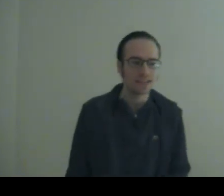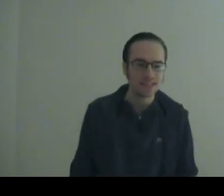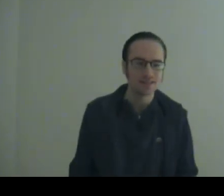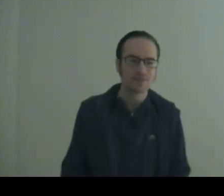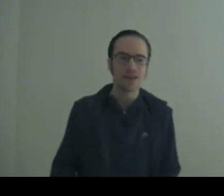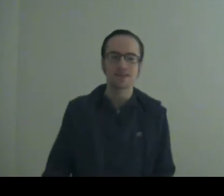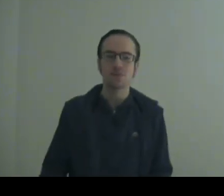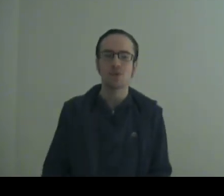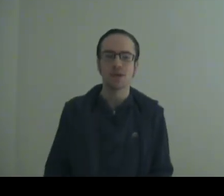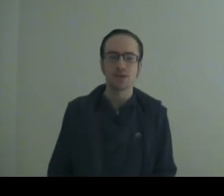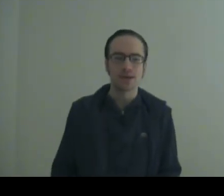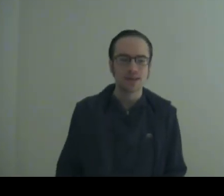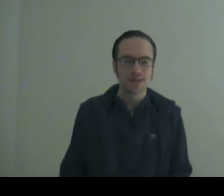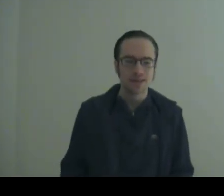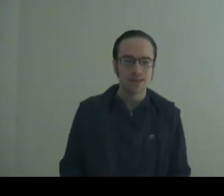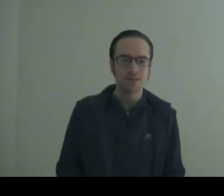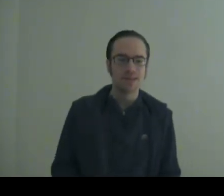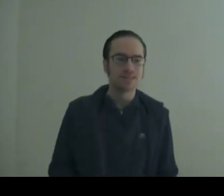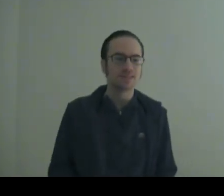he's faced with these...